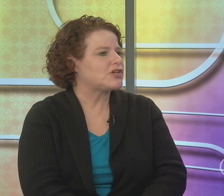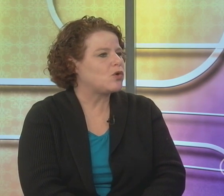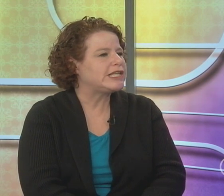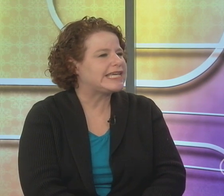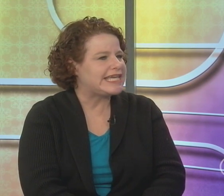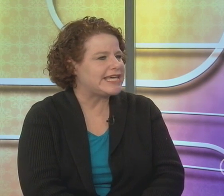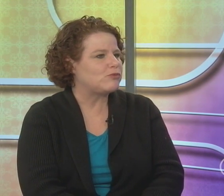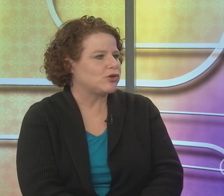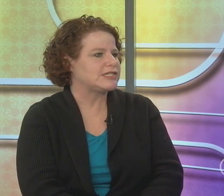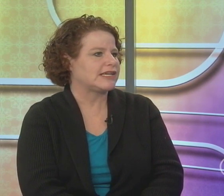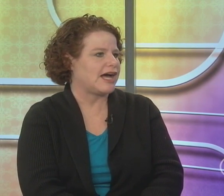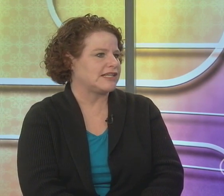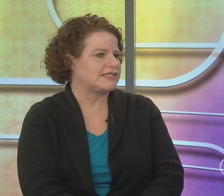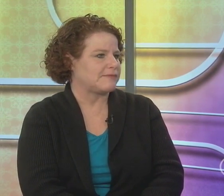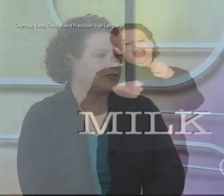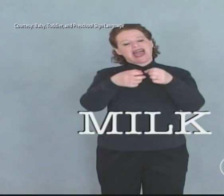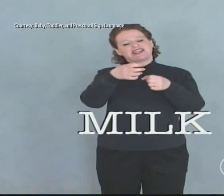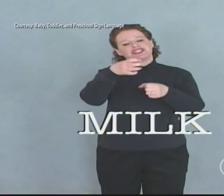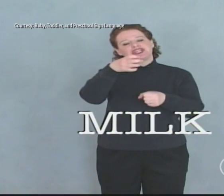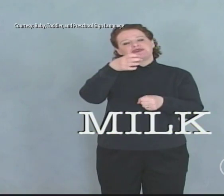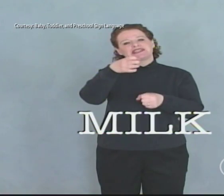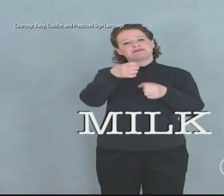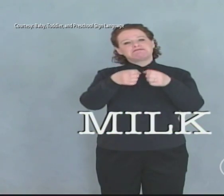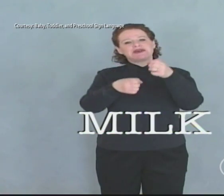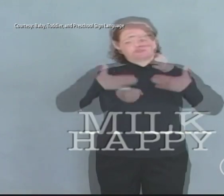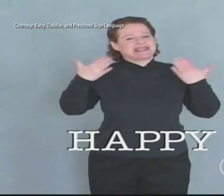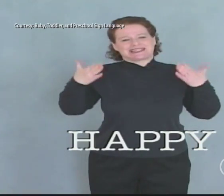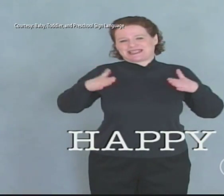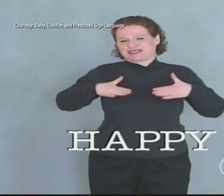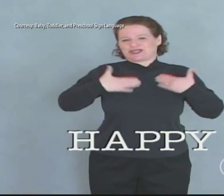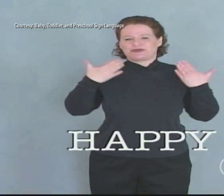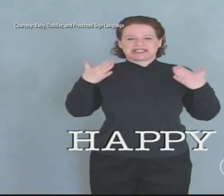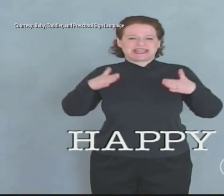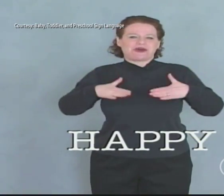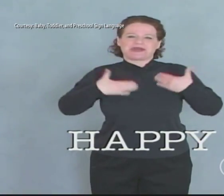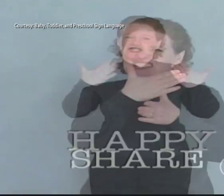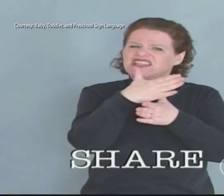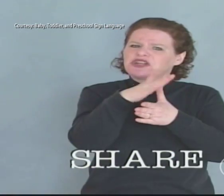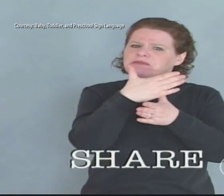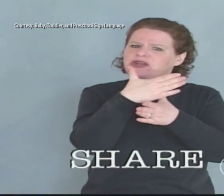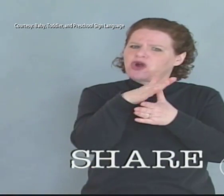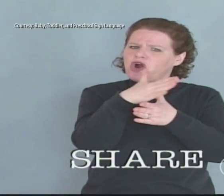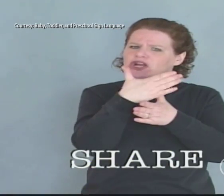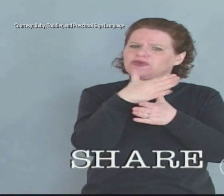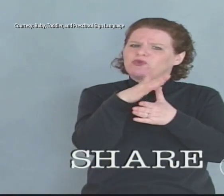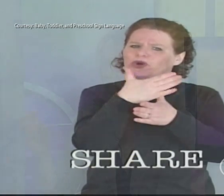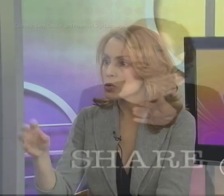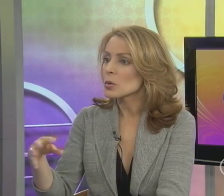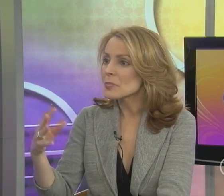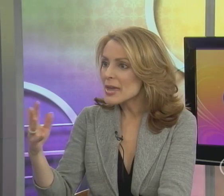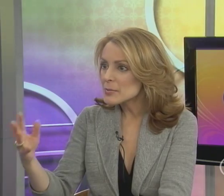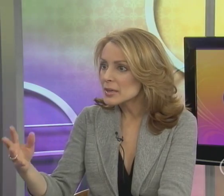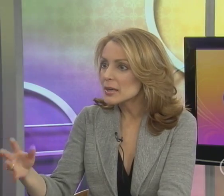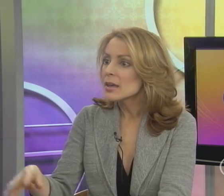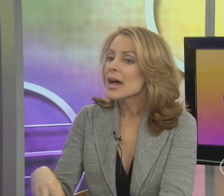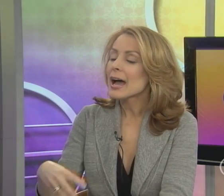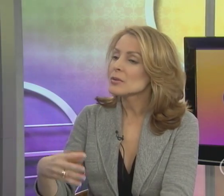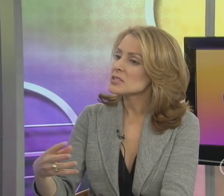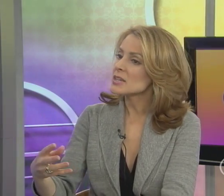only key words and concepts, usually nouns, adjectives, and verbs. So why is it good to teach an infant or a baby how to